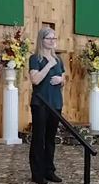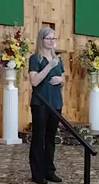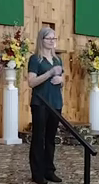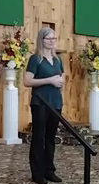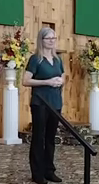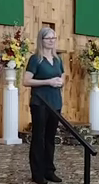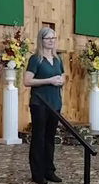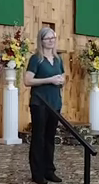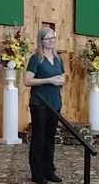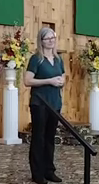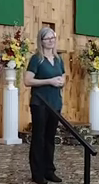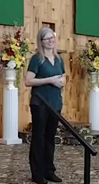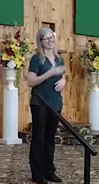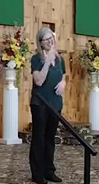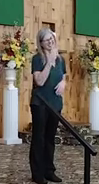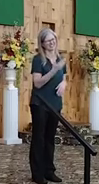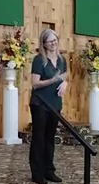Amen.